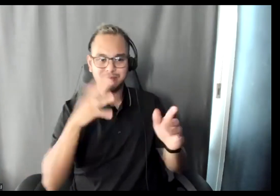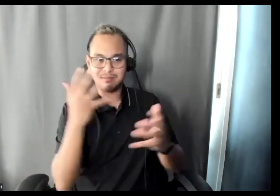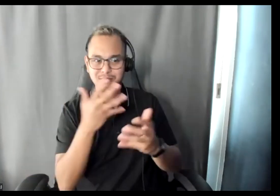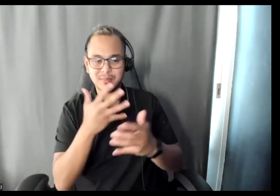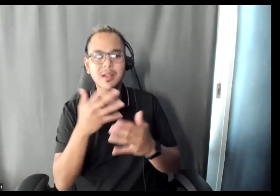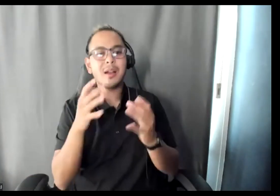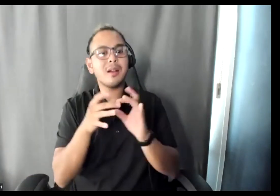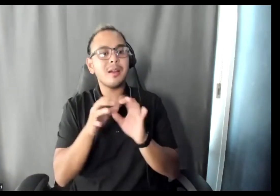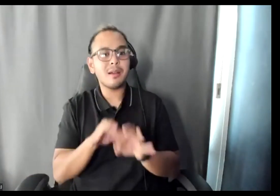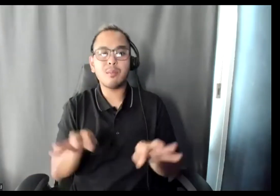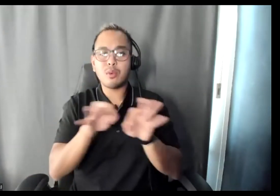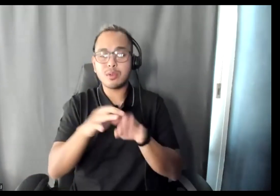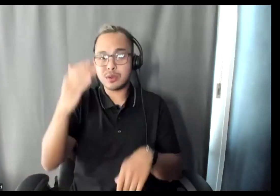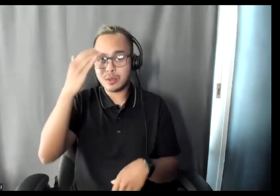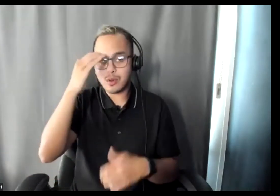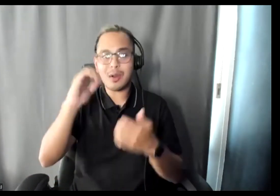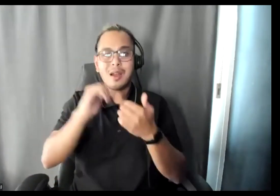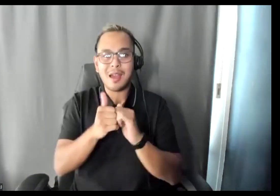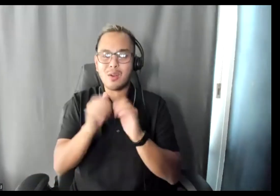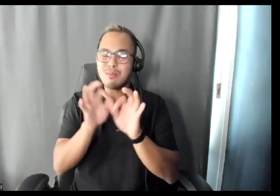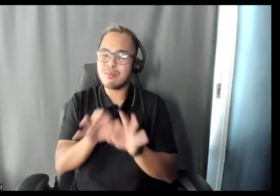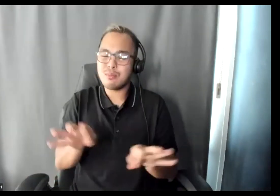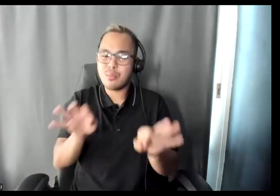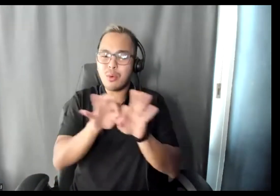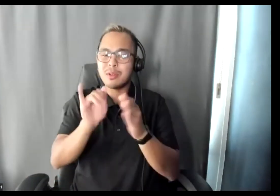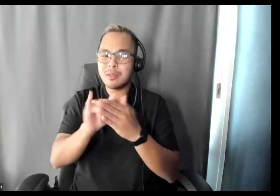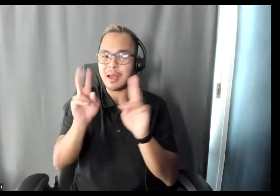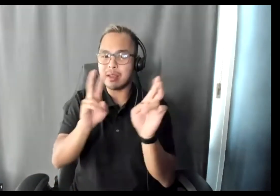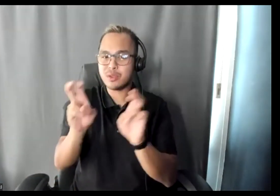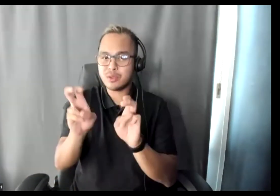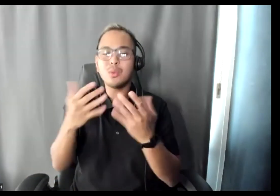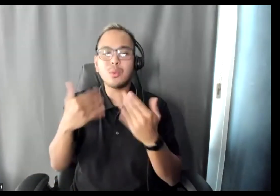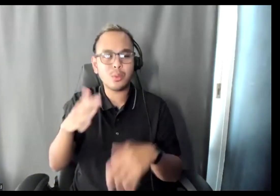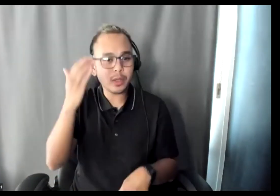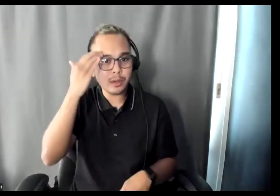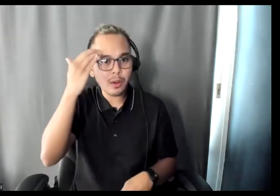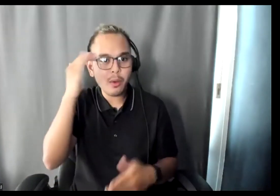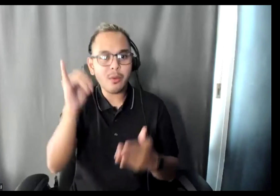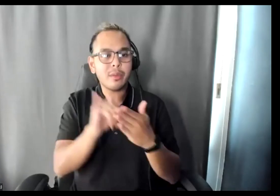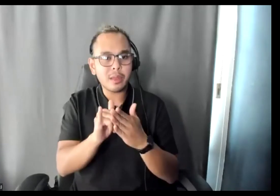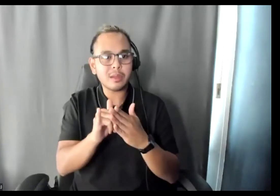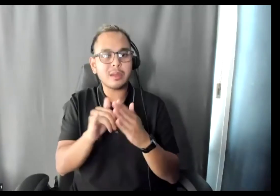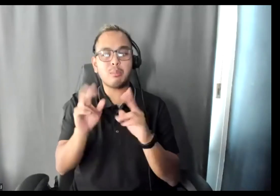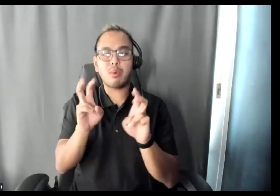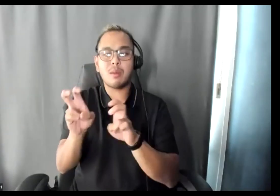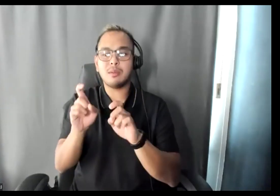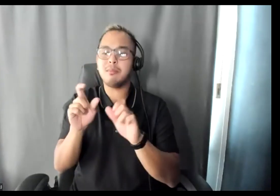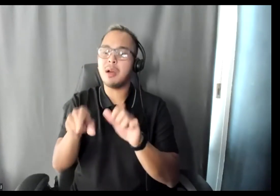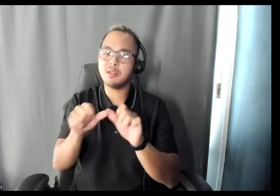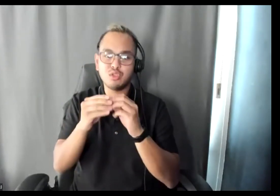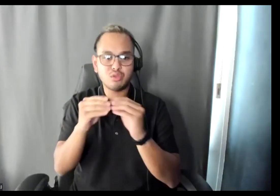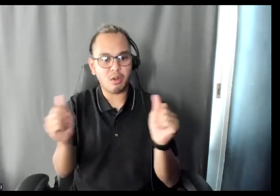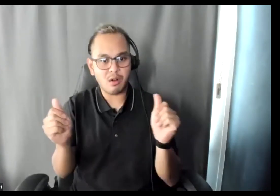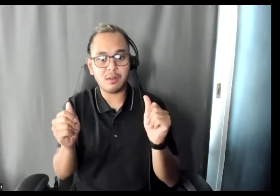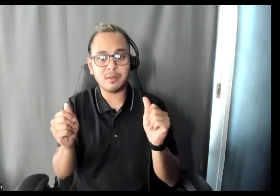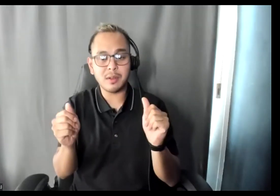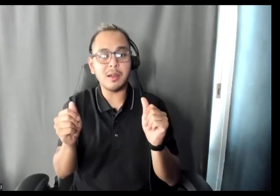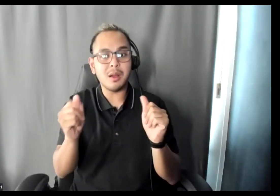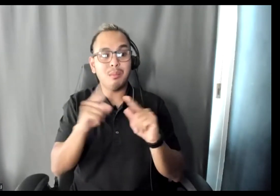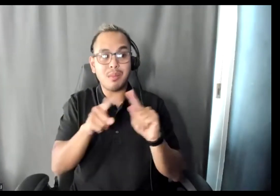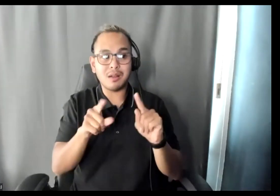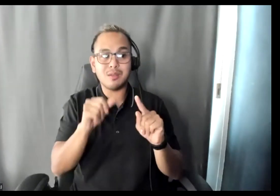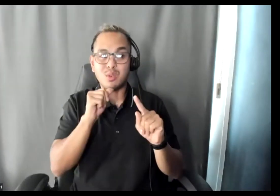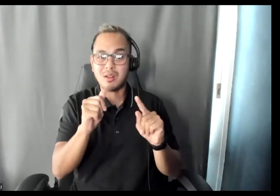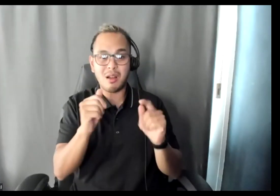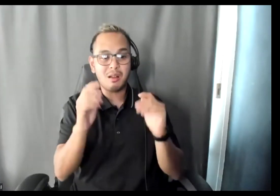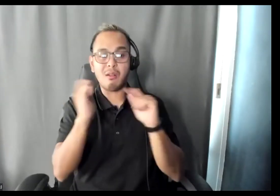the issue is, right? We all know, we're all in alignment that like this is a problem we need to solve across the state. Where we're not in alignment is on how we're gonna solve